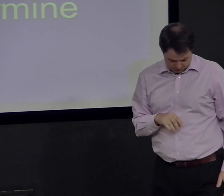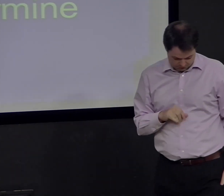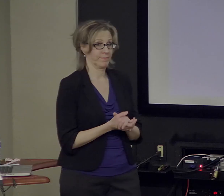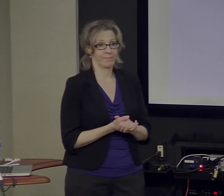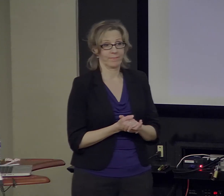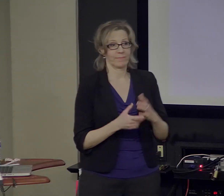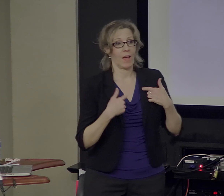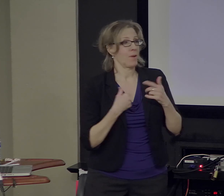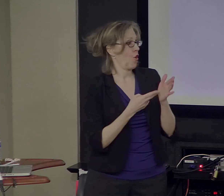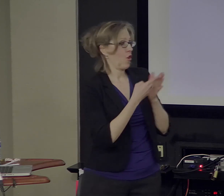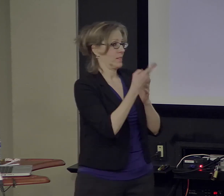negotiated?